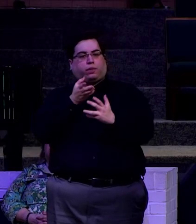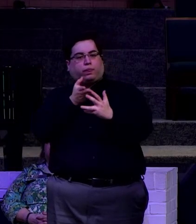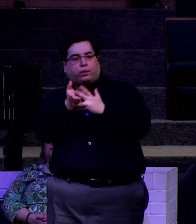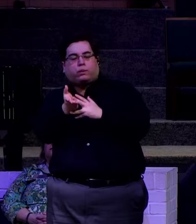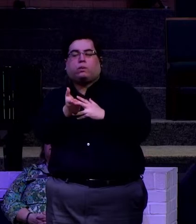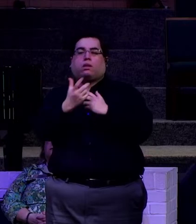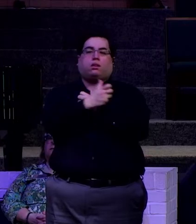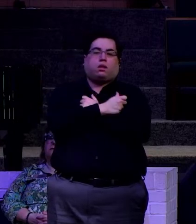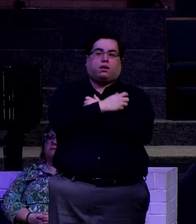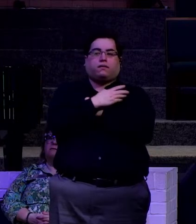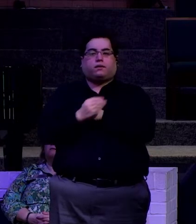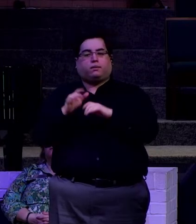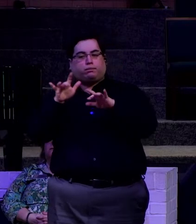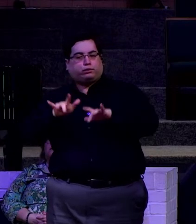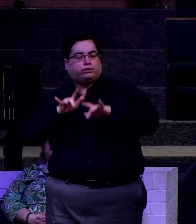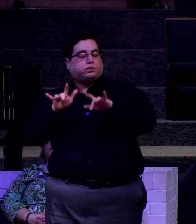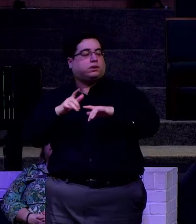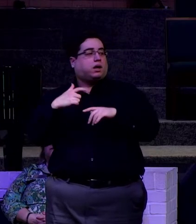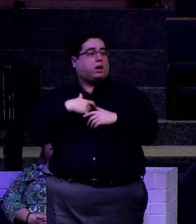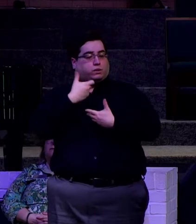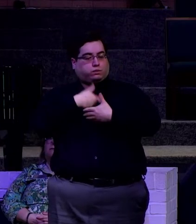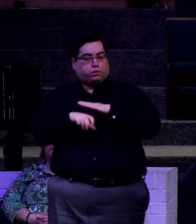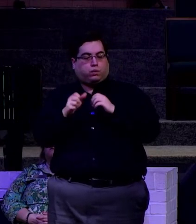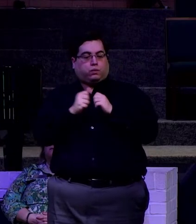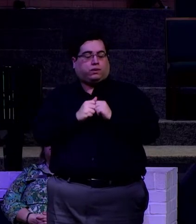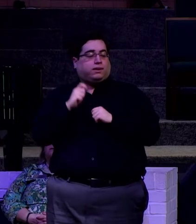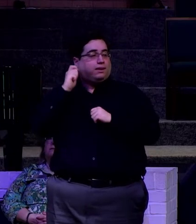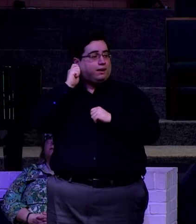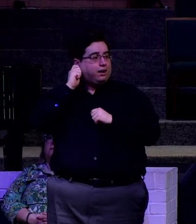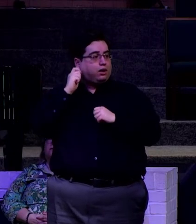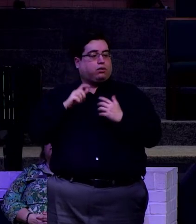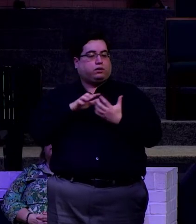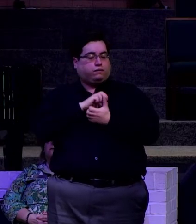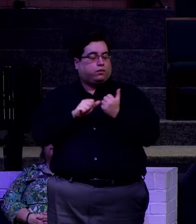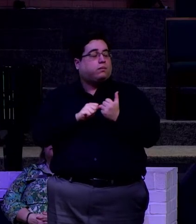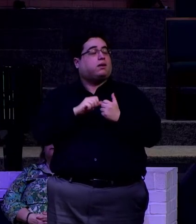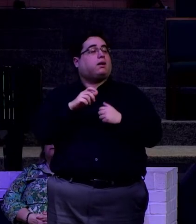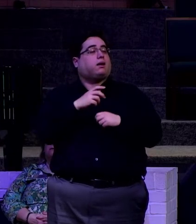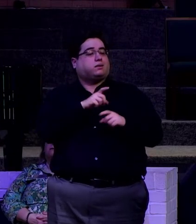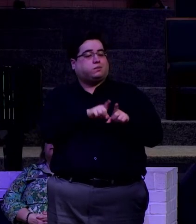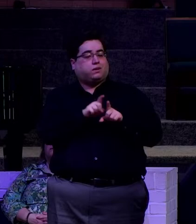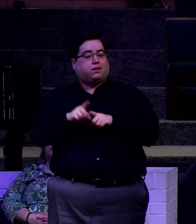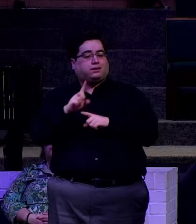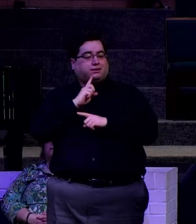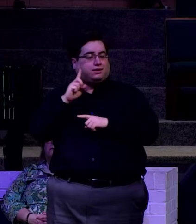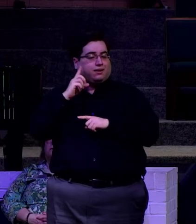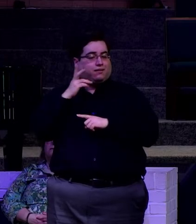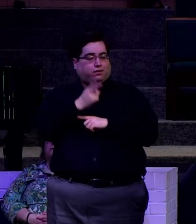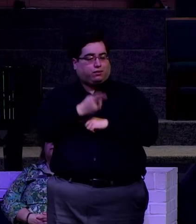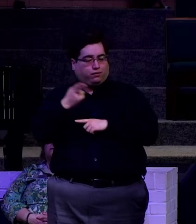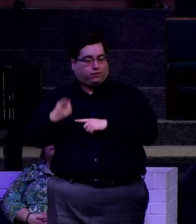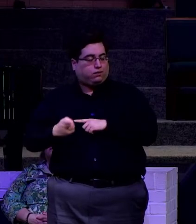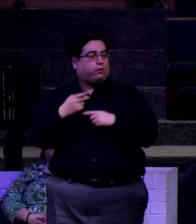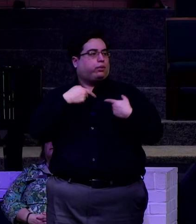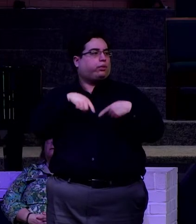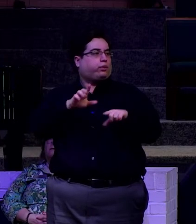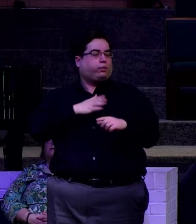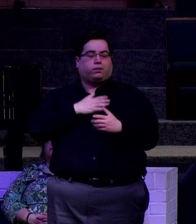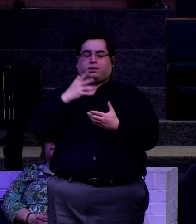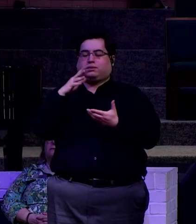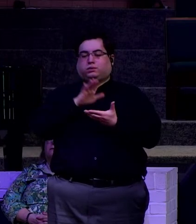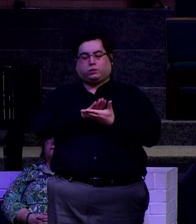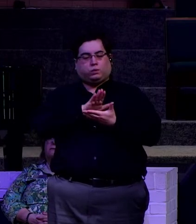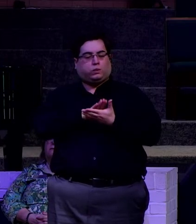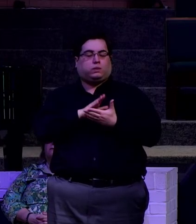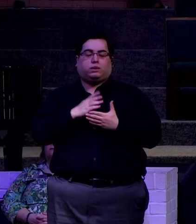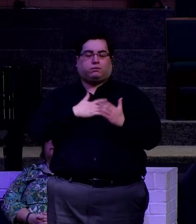and mercy. I was born with an ear deformity and deaf and hard of hearing. All throughout my schooling, my reading and writing was